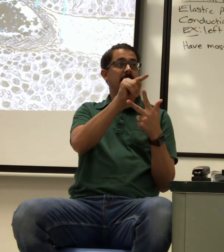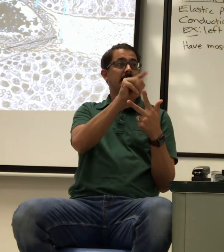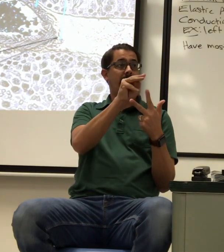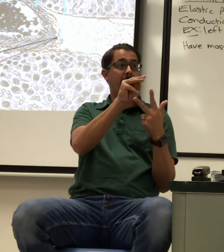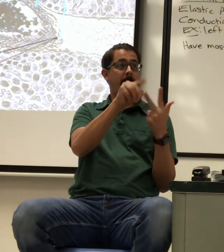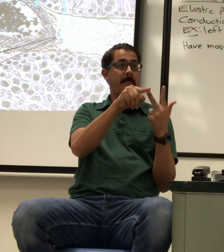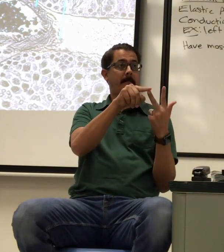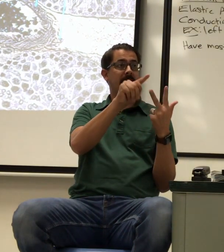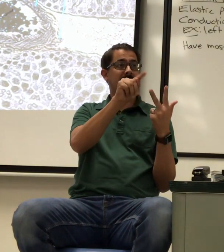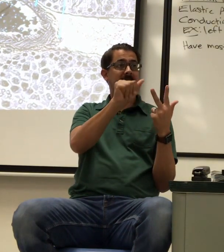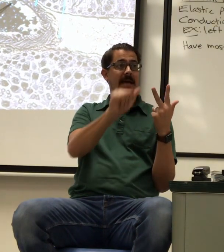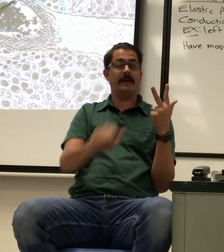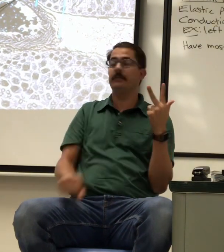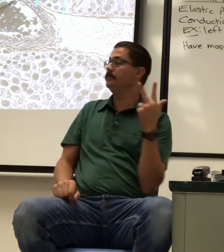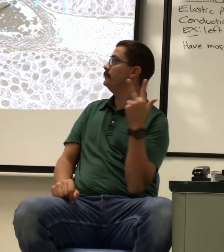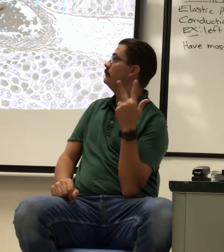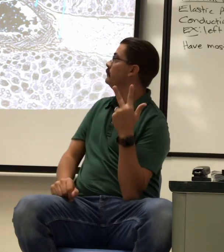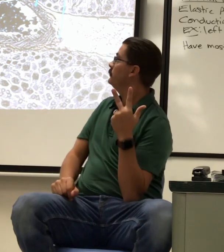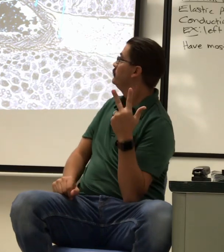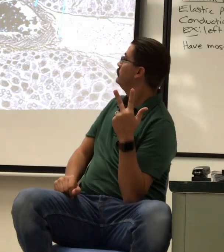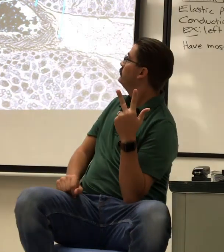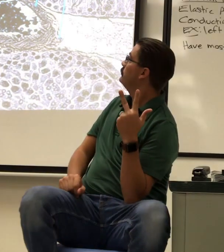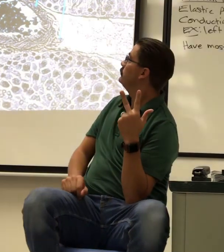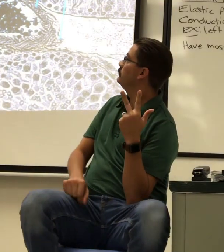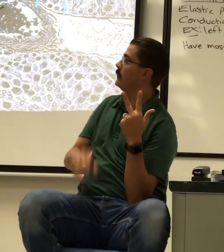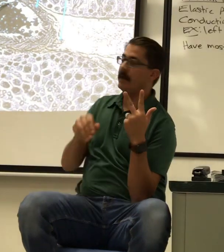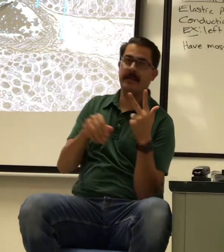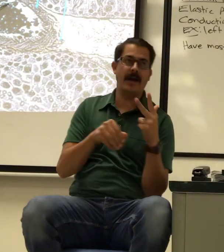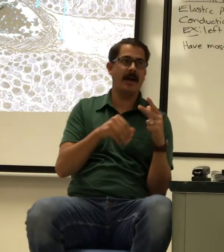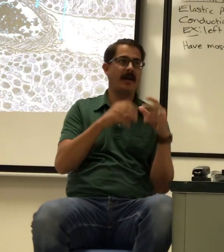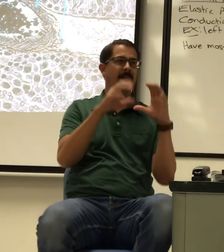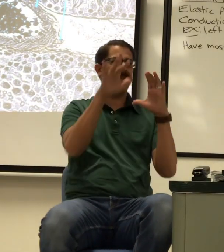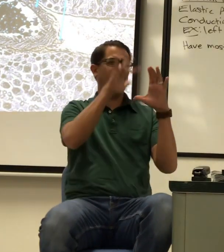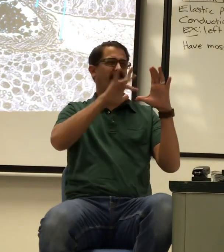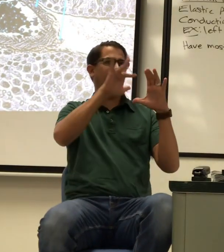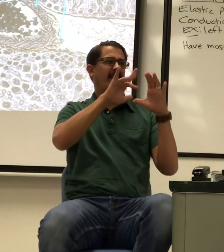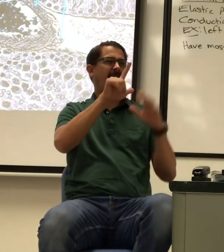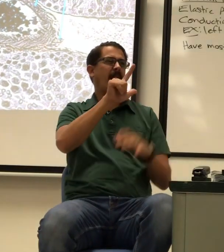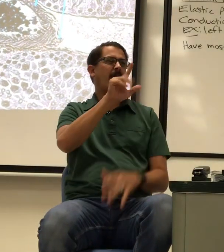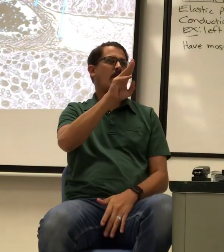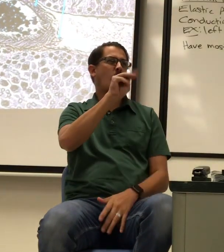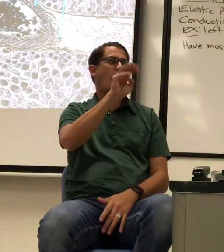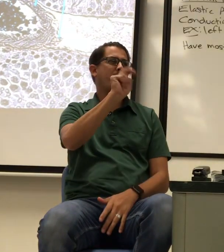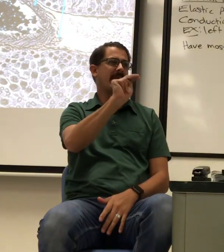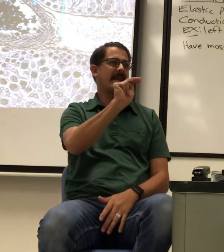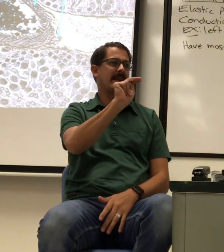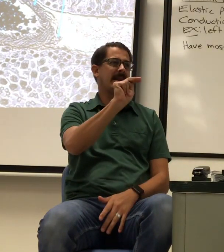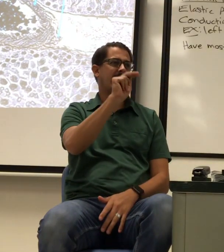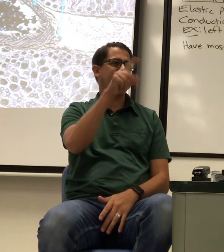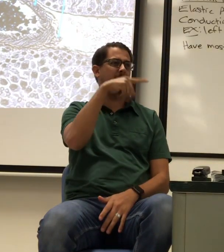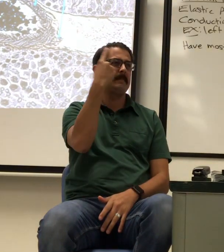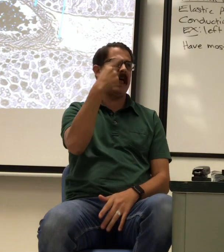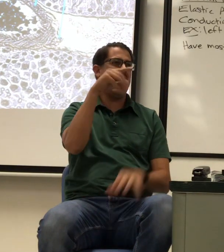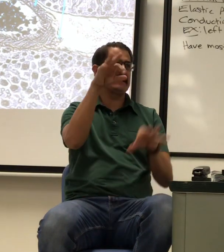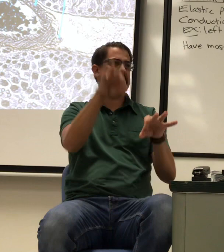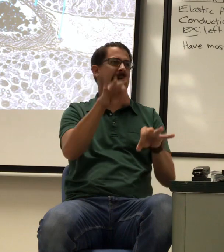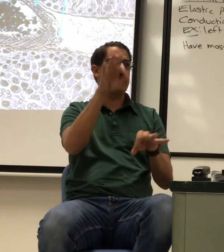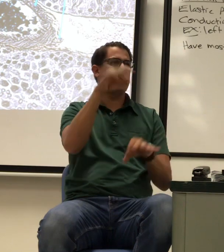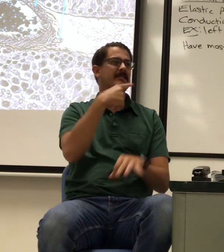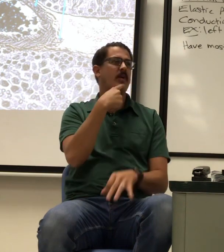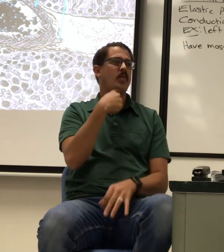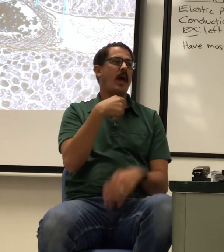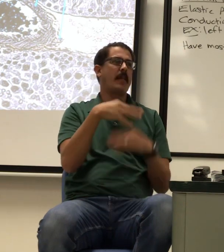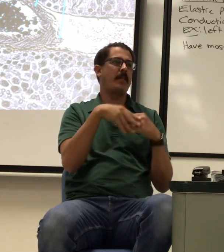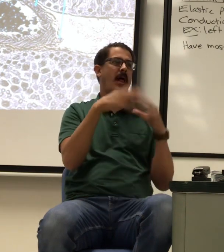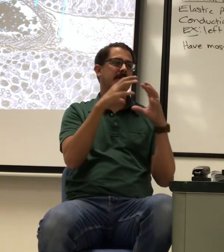TM, TA. This wide expanse is the lumen, and those black staining cells are the red blood